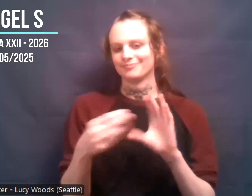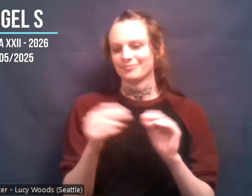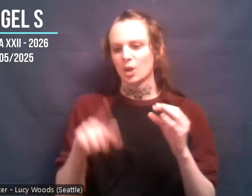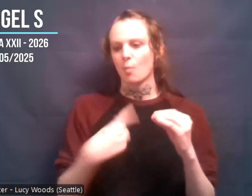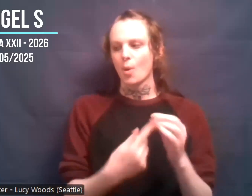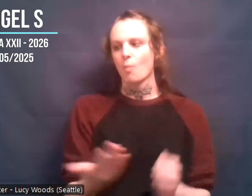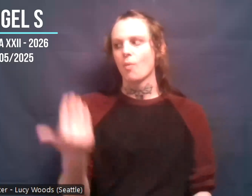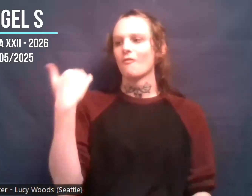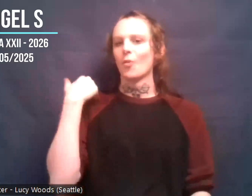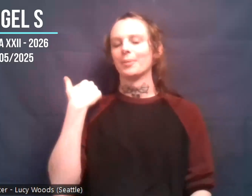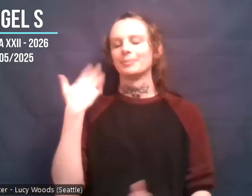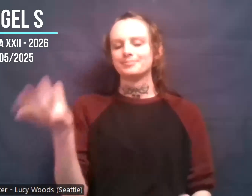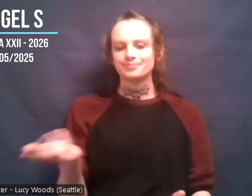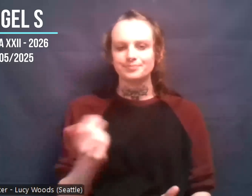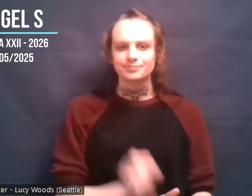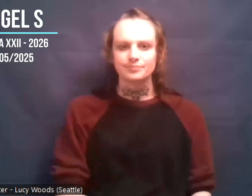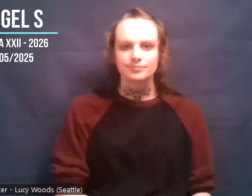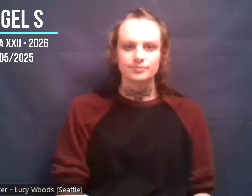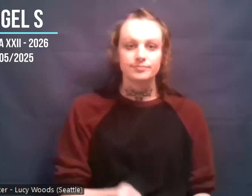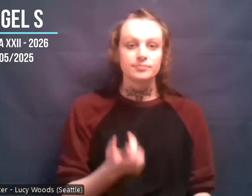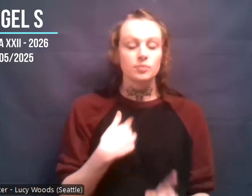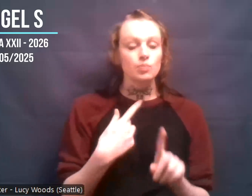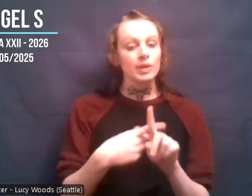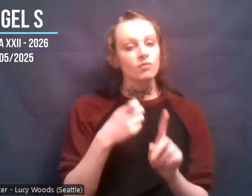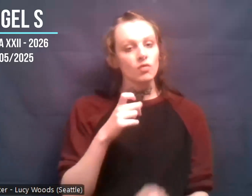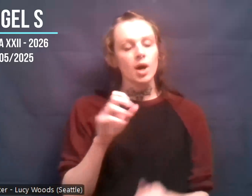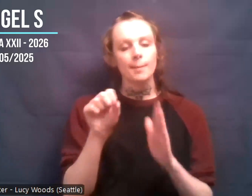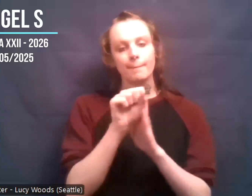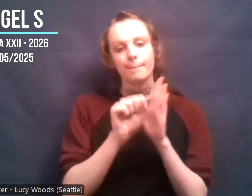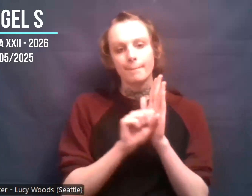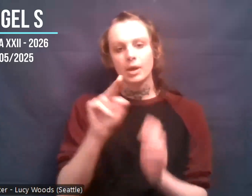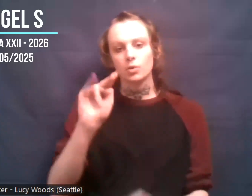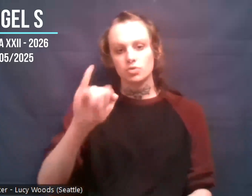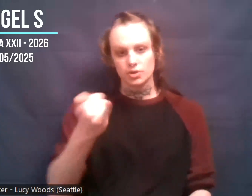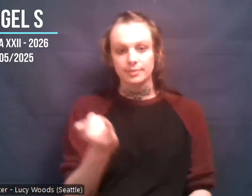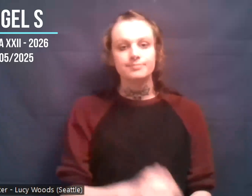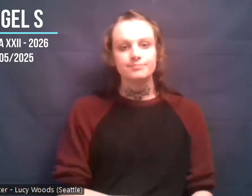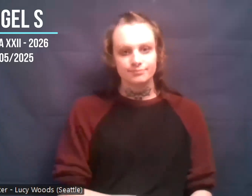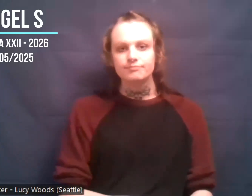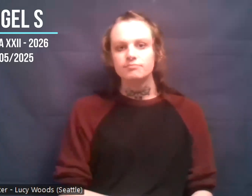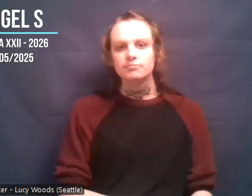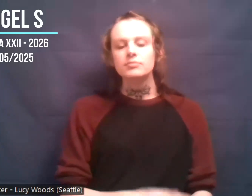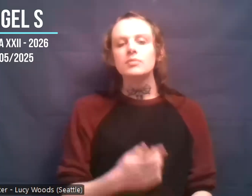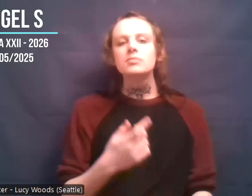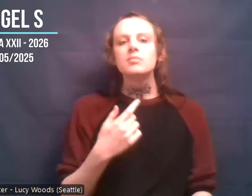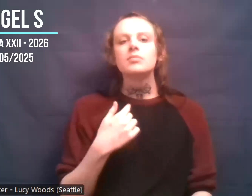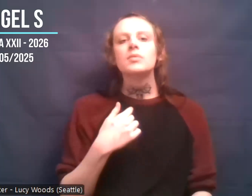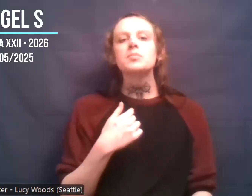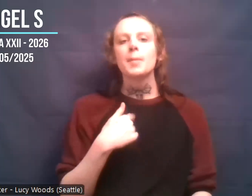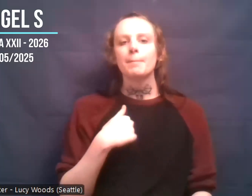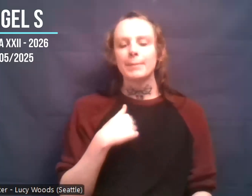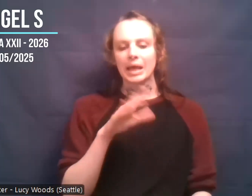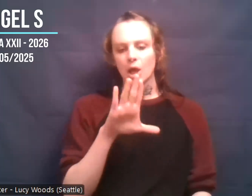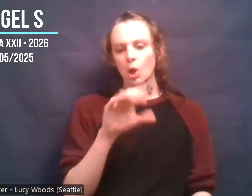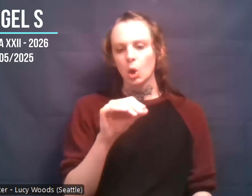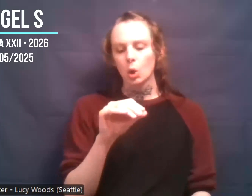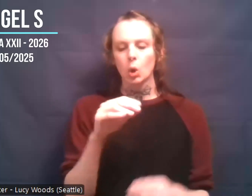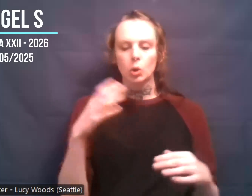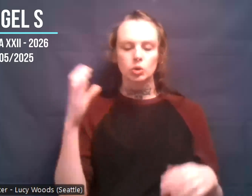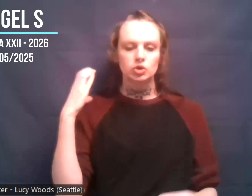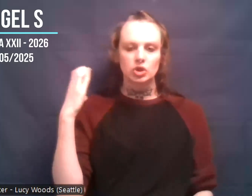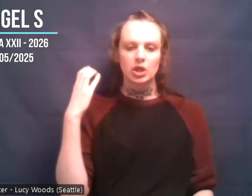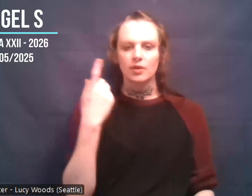just to so I'm from New Jersey. I'm the interim co-chair for EACYPAA, New Jersey